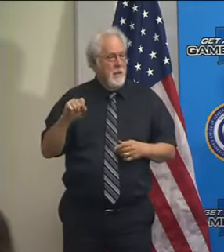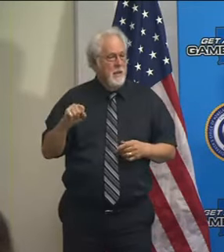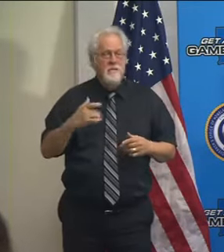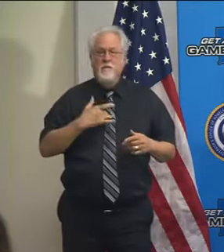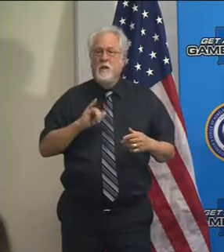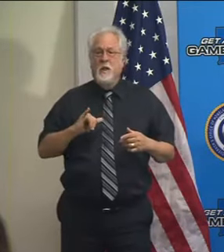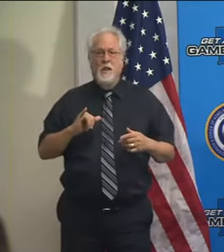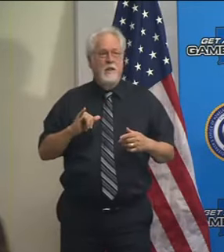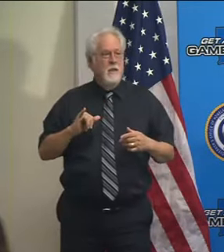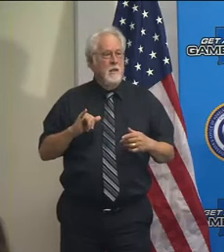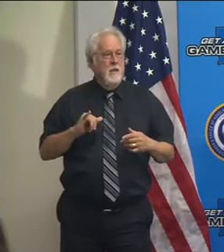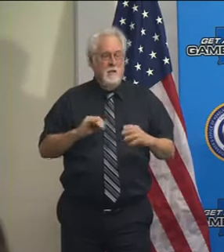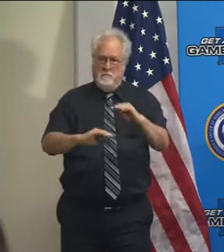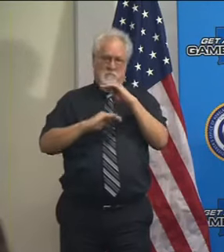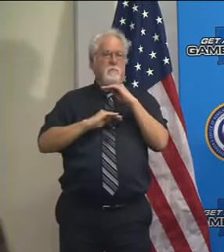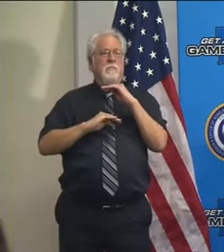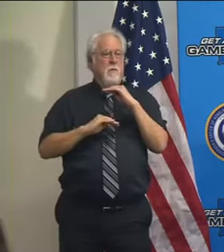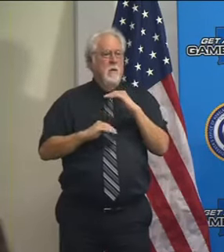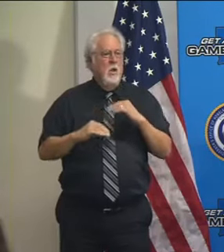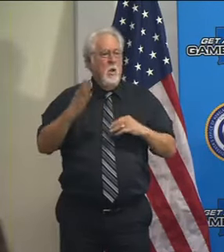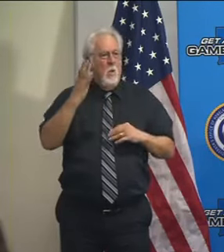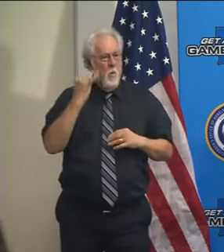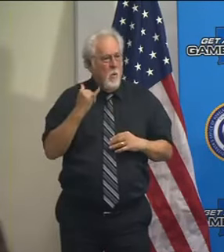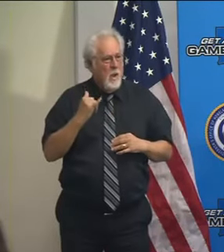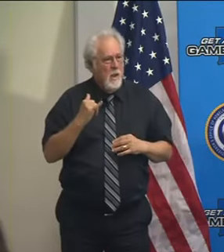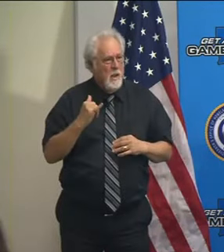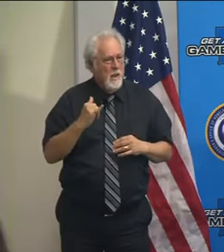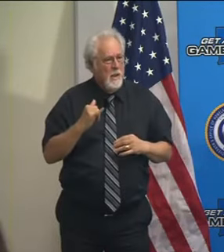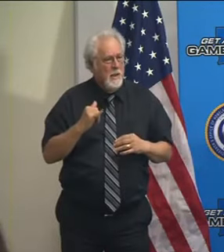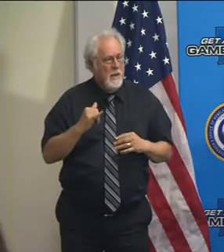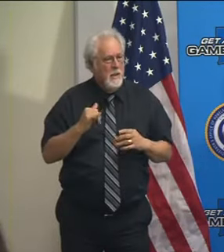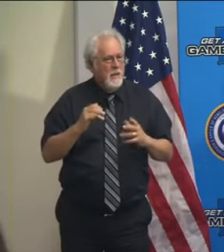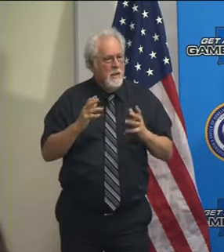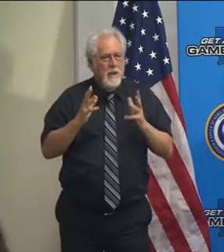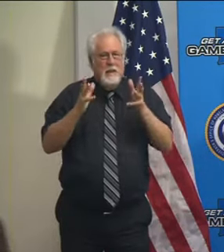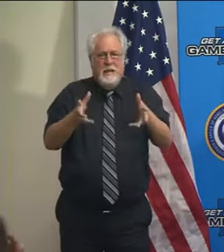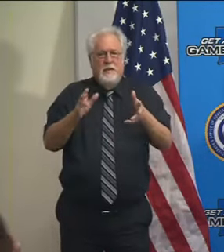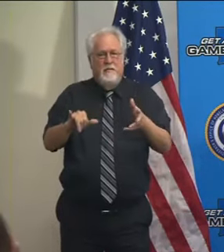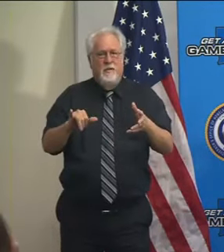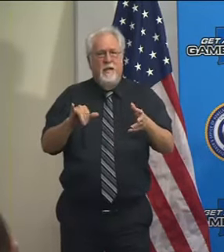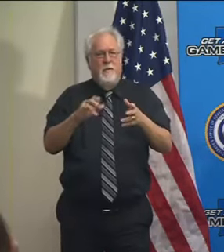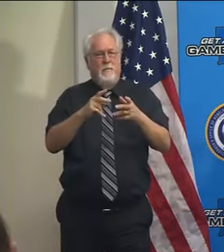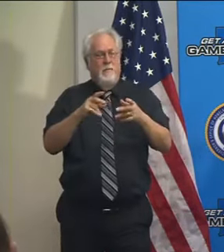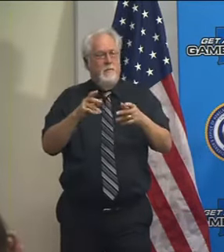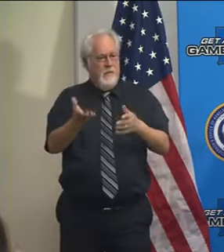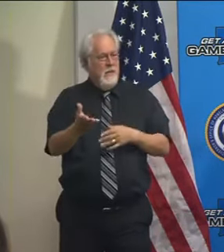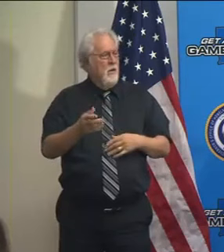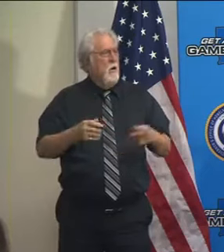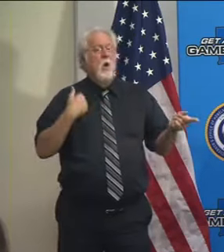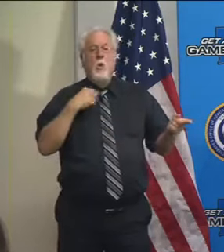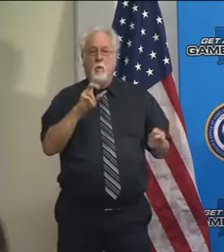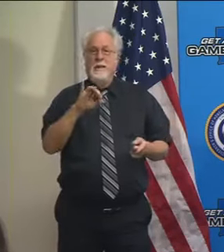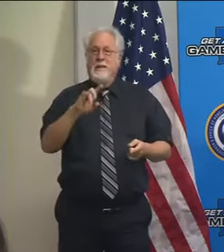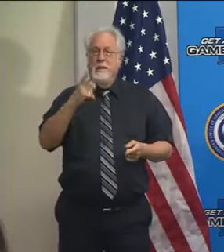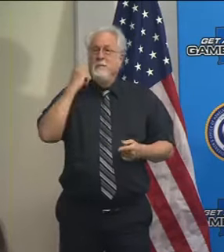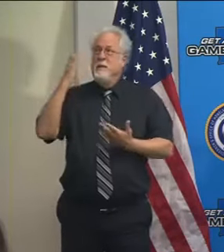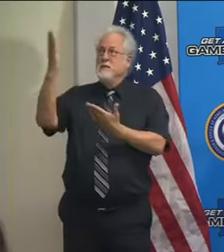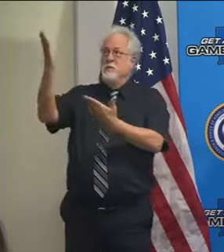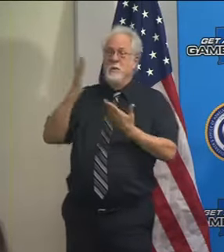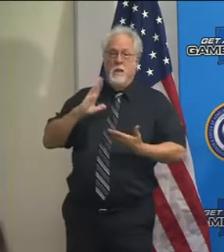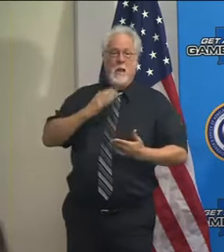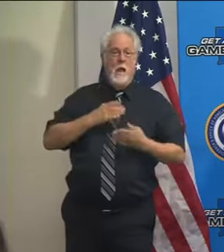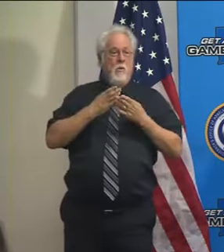like they're so unfairly targeted. Why have you continued to leave that in place? Well, we've done it because upon the recommendations of